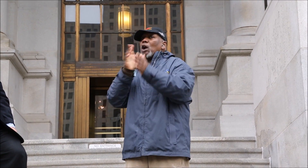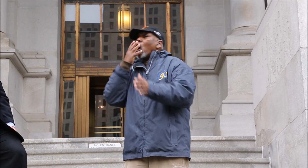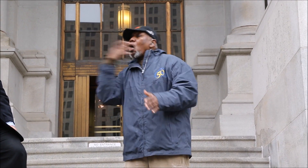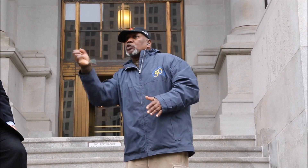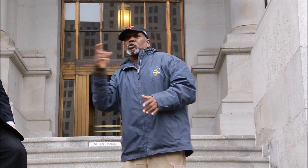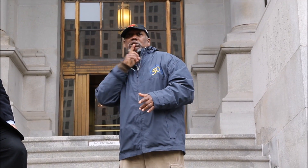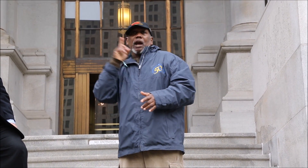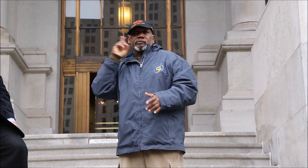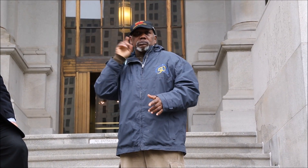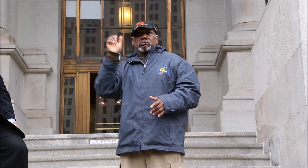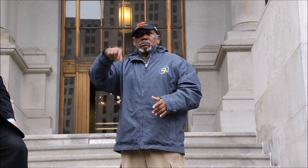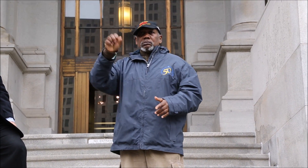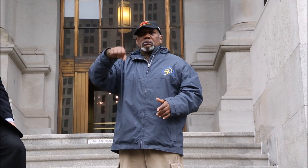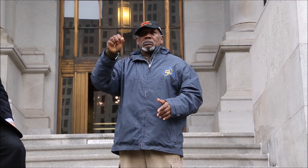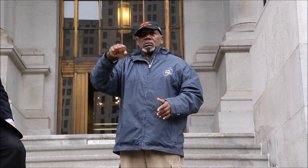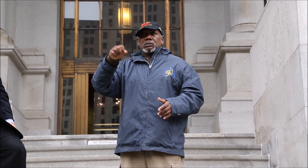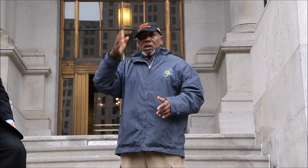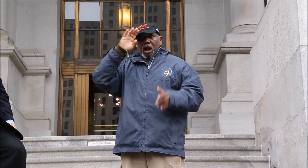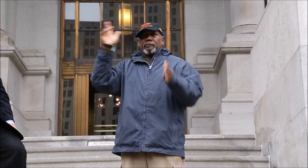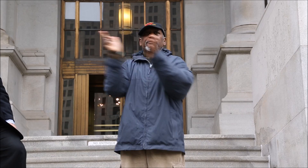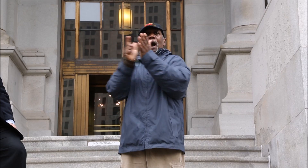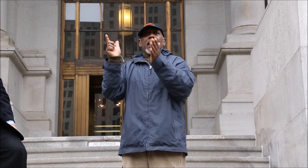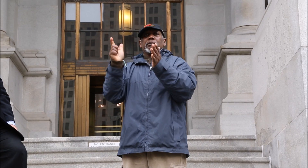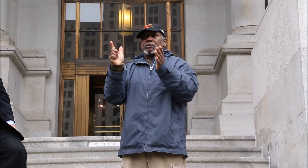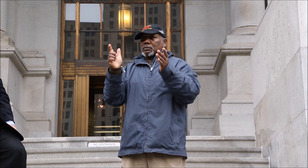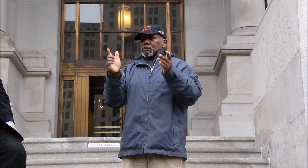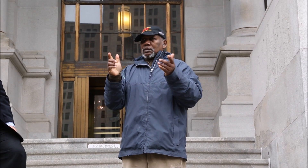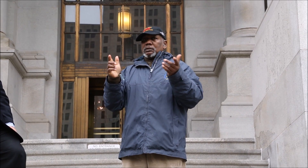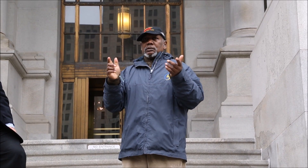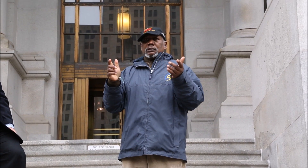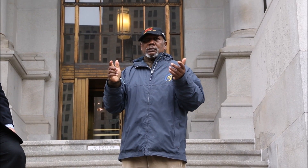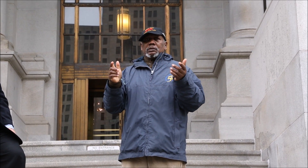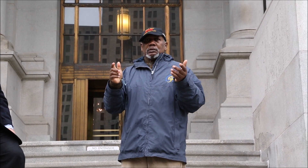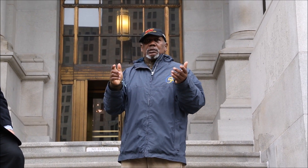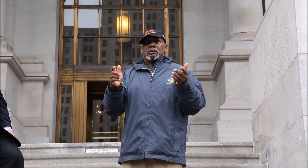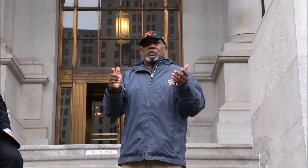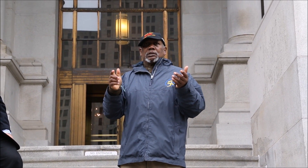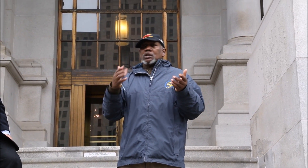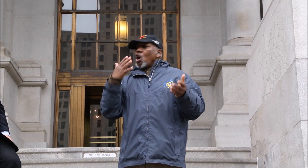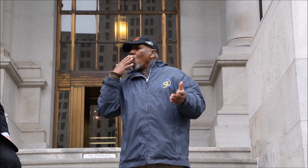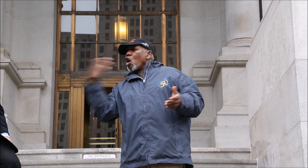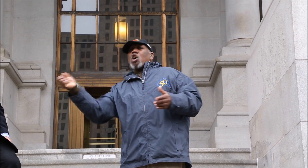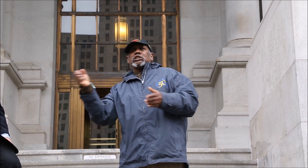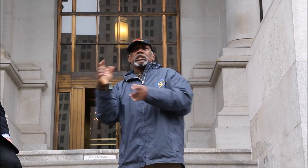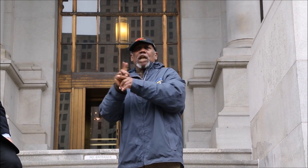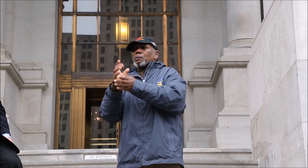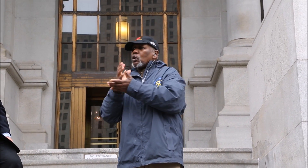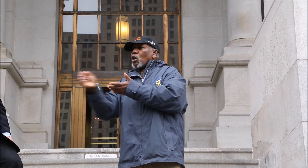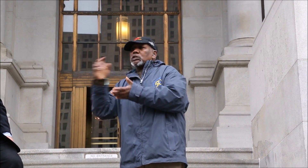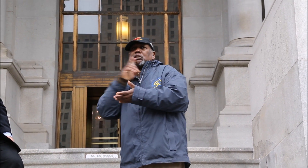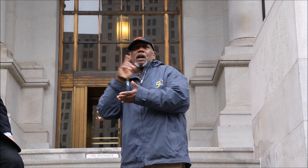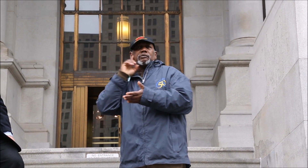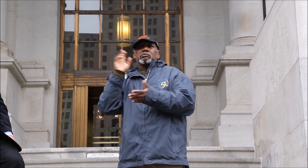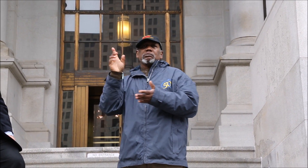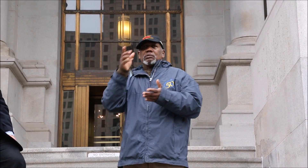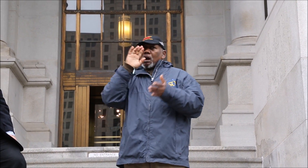And if I stayed in the hospital for a long time, they would bring a live interpreter with the doctor. They're like, but this